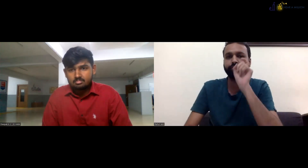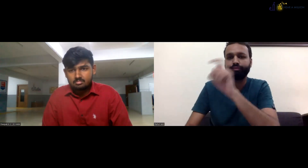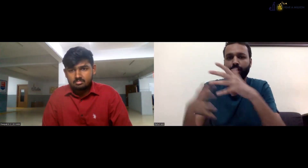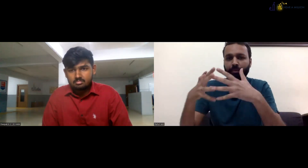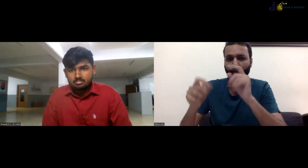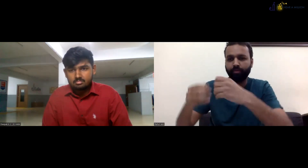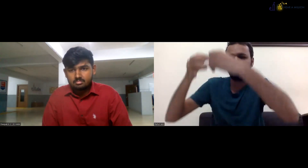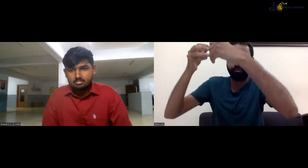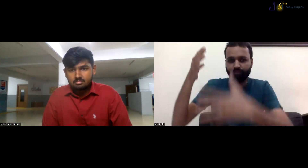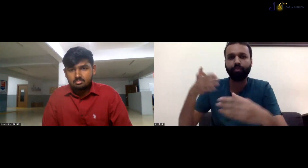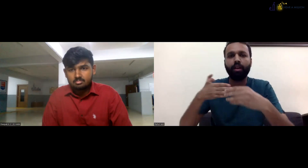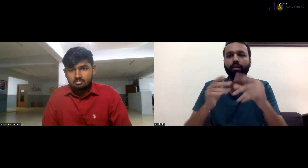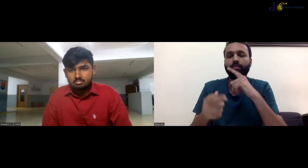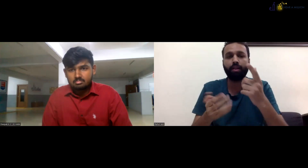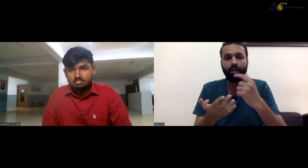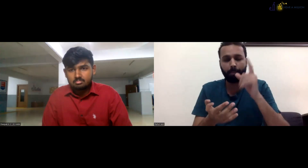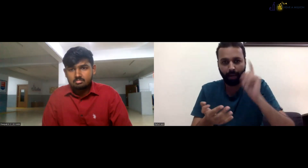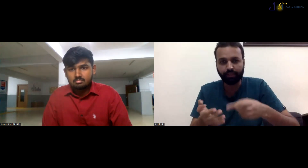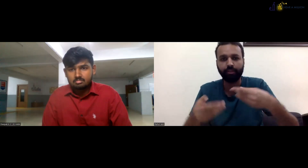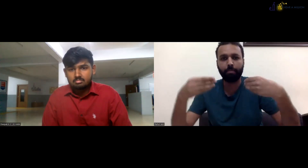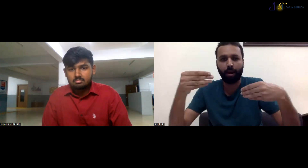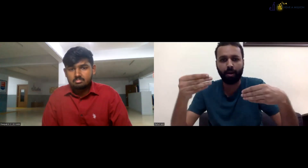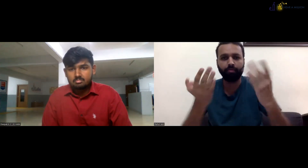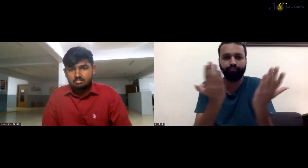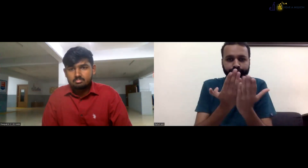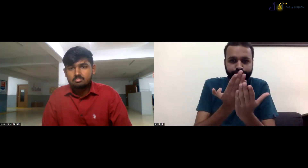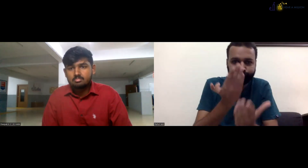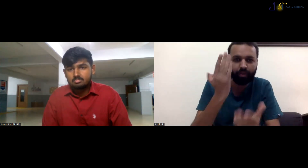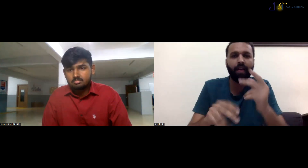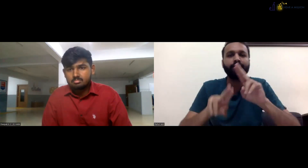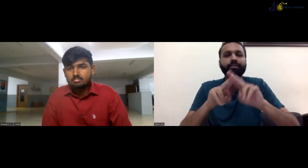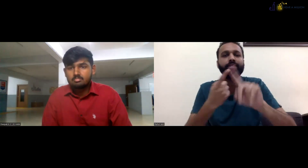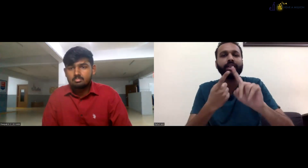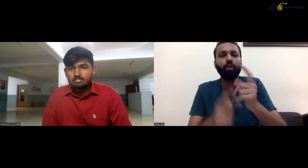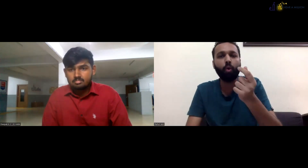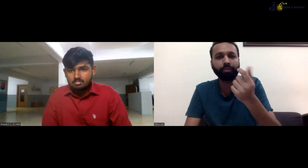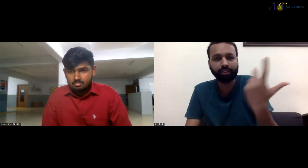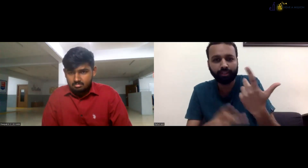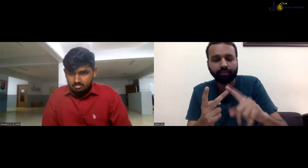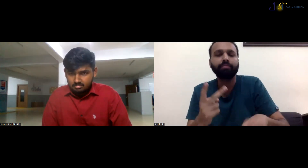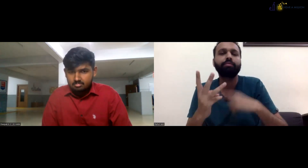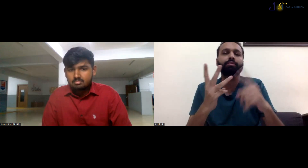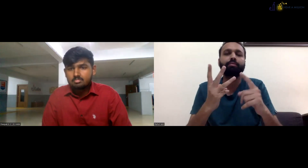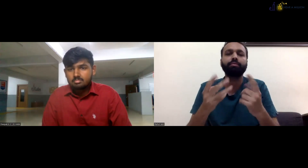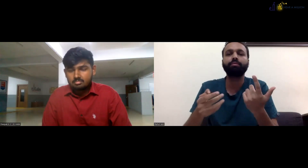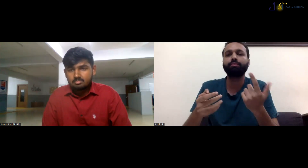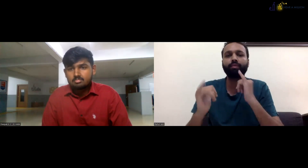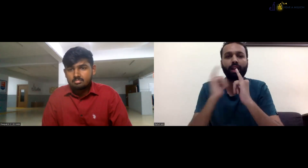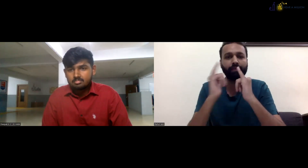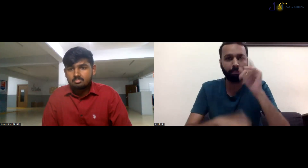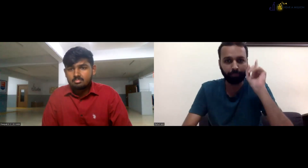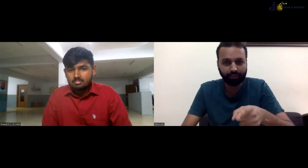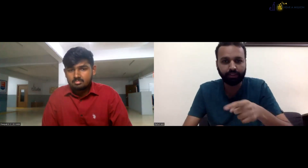you have to put in wherever you want to go. For example, want to go to US, they will tell you about the documents required, the fee,